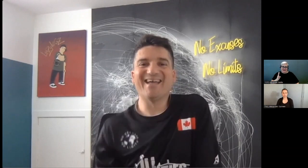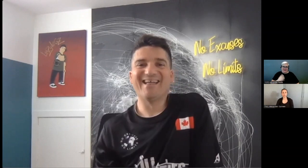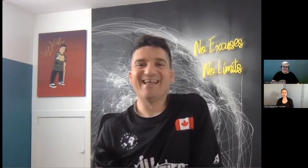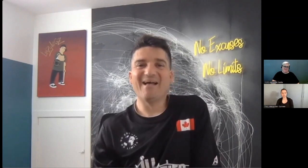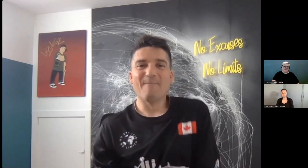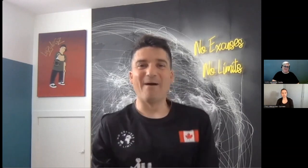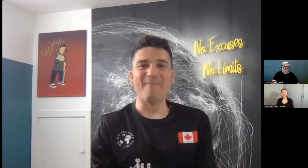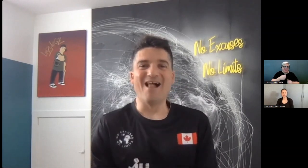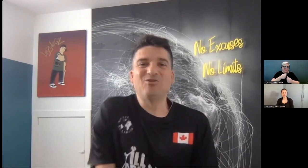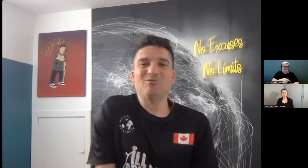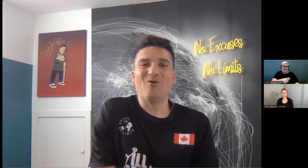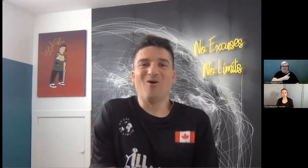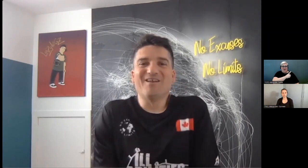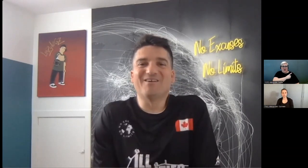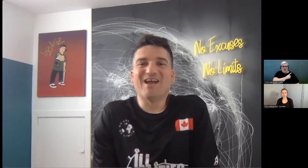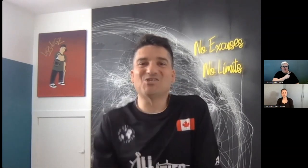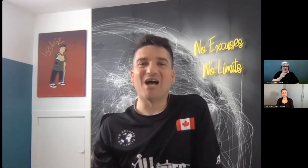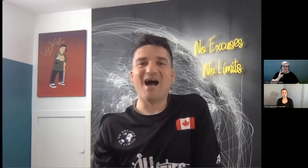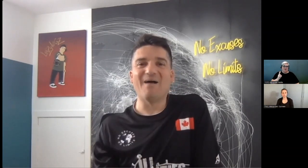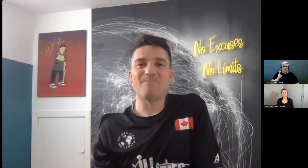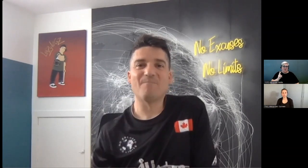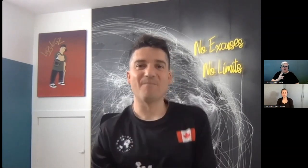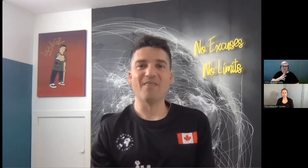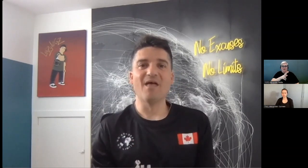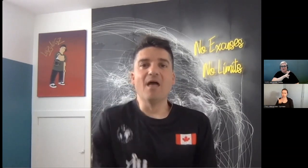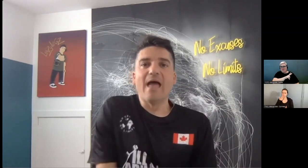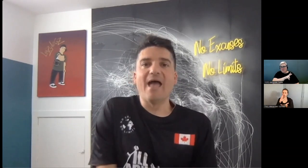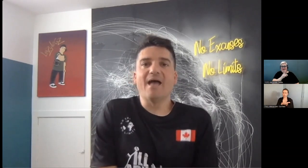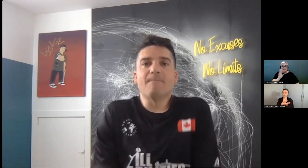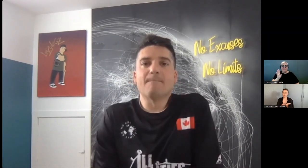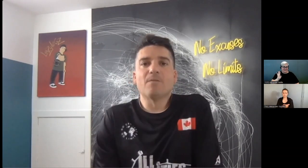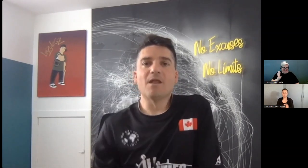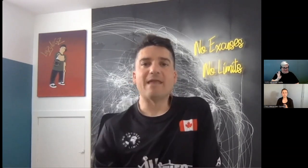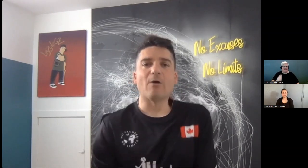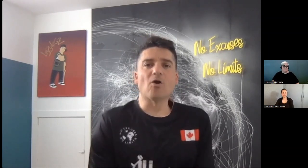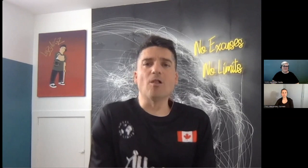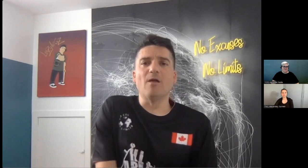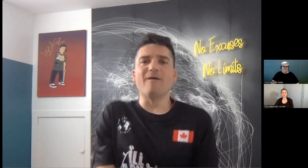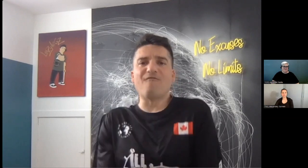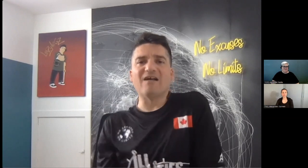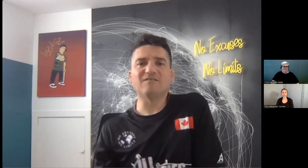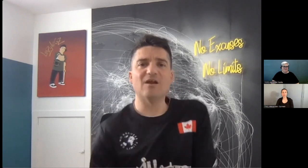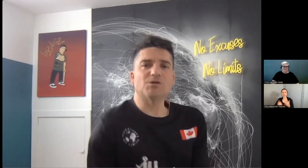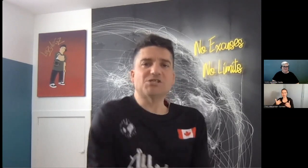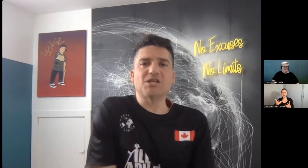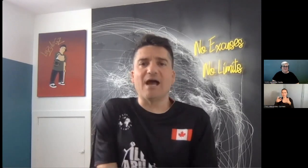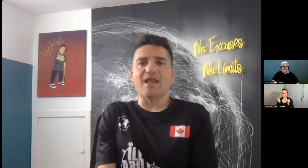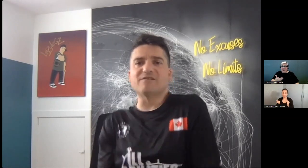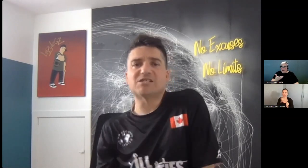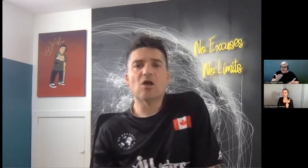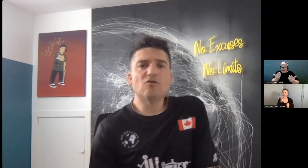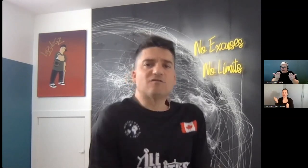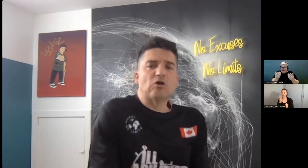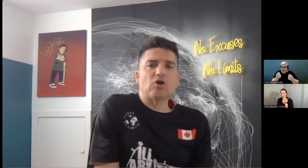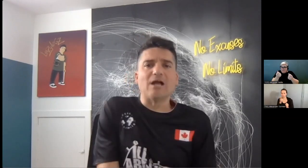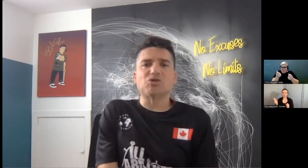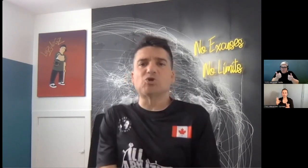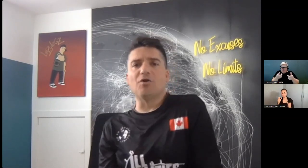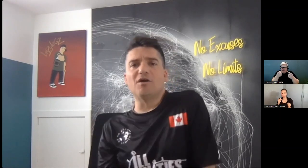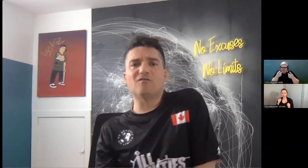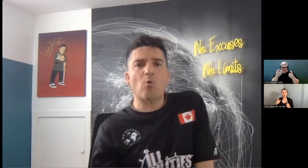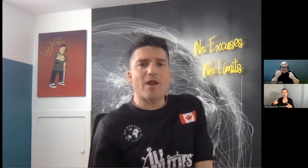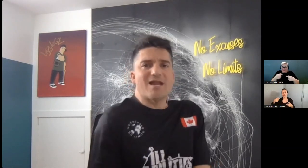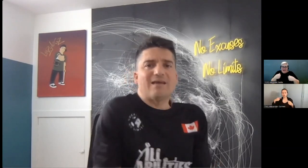Hey! Pas mal tout le monde. Great job. And now we're gonna go a little bit faster. We're just gonna kind of just circle